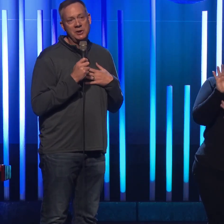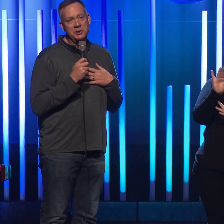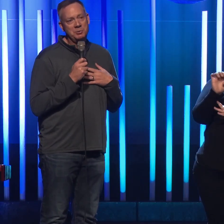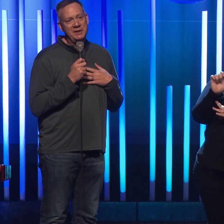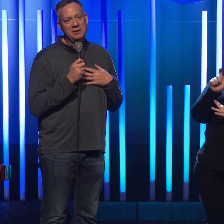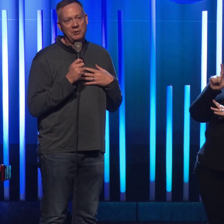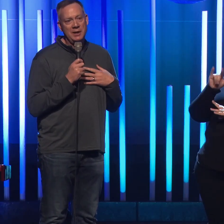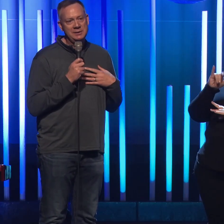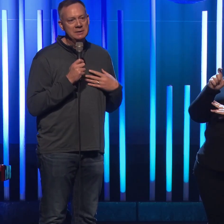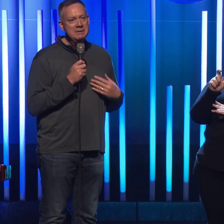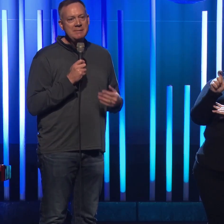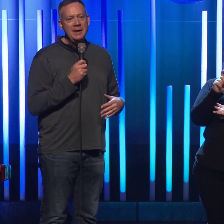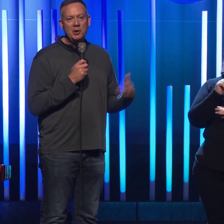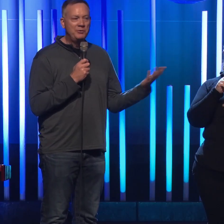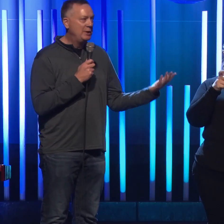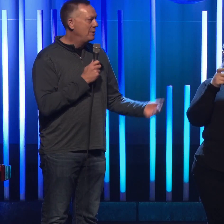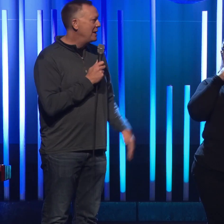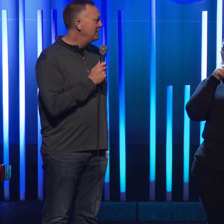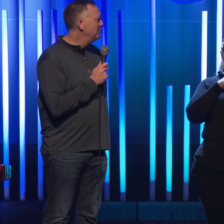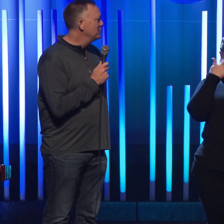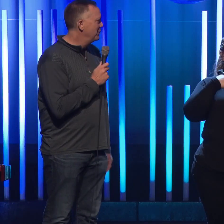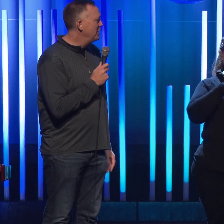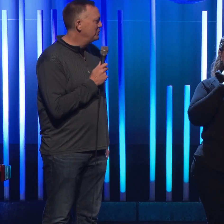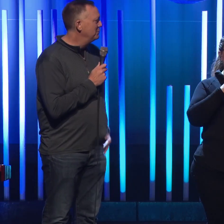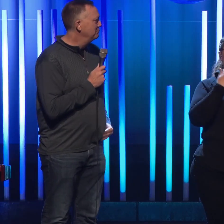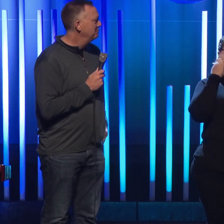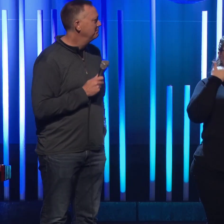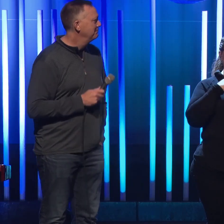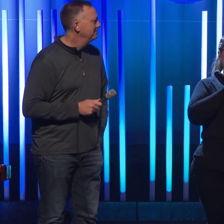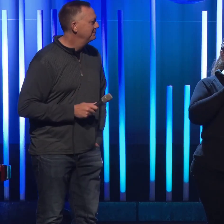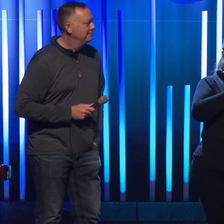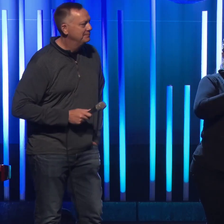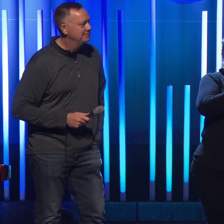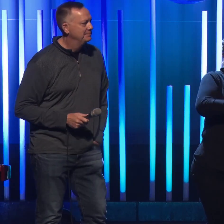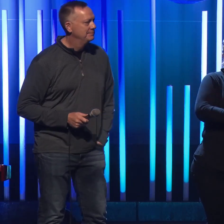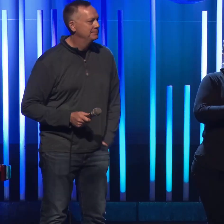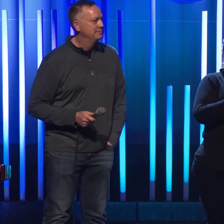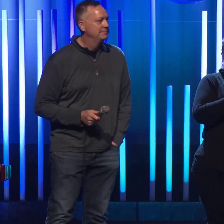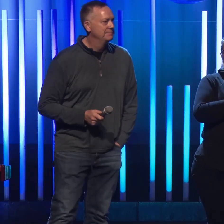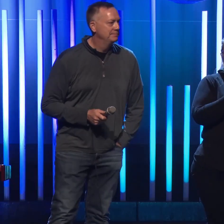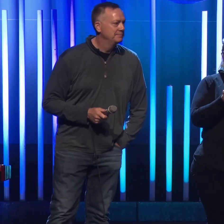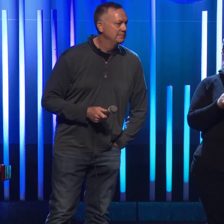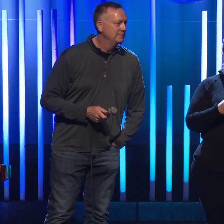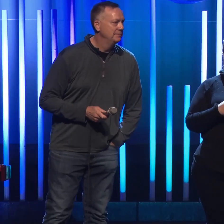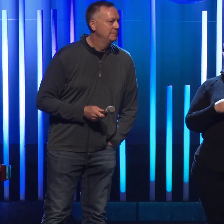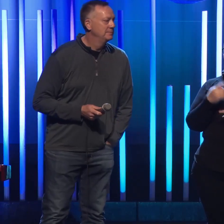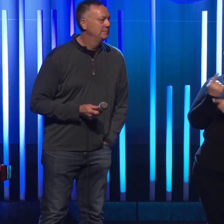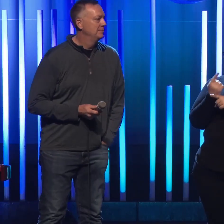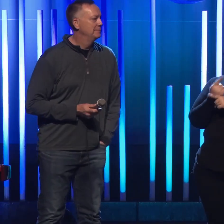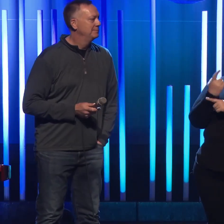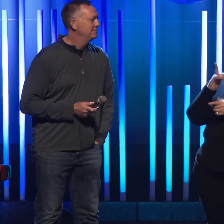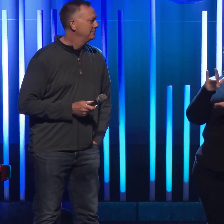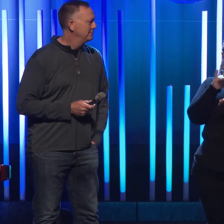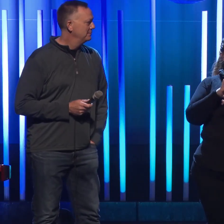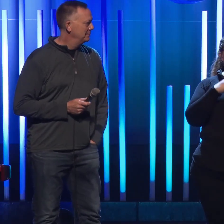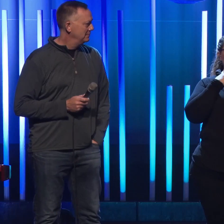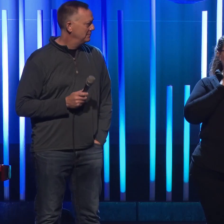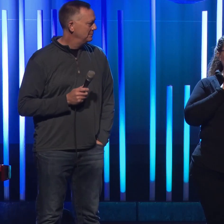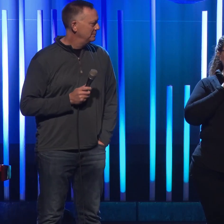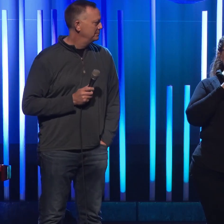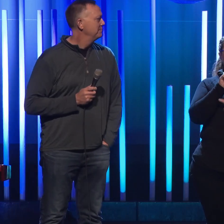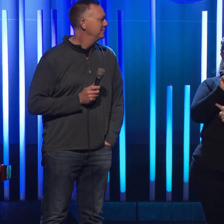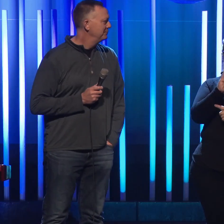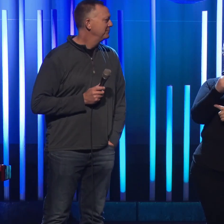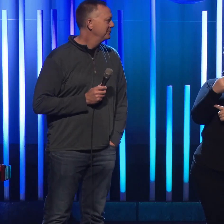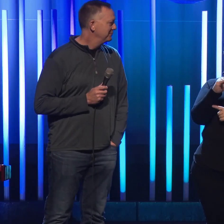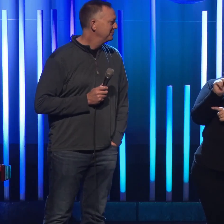it was a huge blessing for us, and hopefully we made a difference for him too. That's right. One of the core values of Happy Givers is dignity,